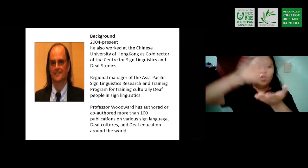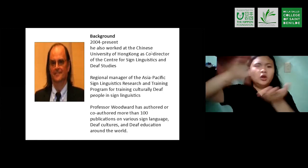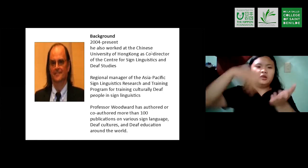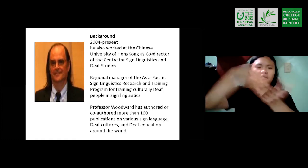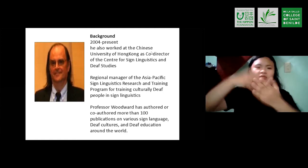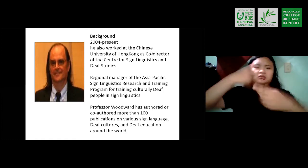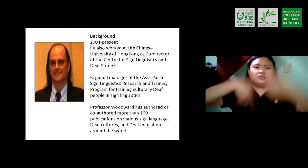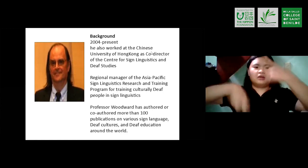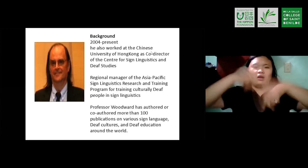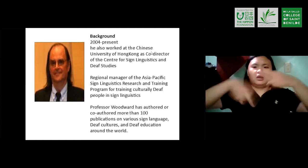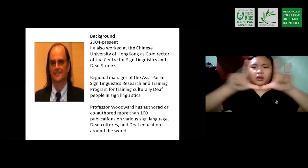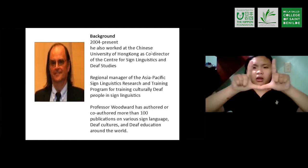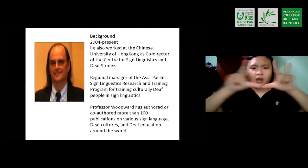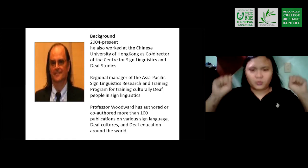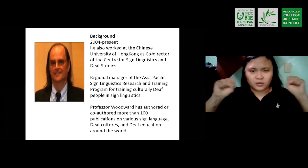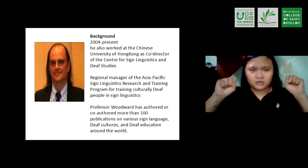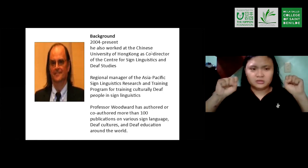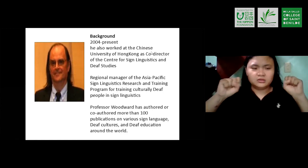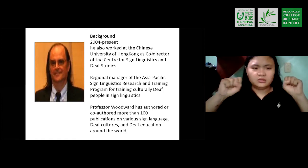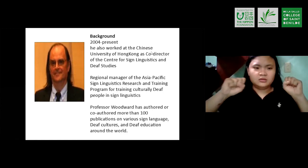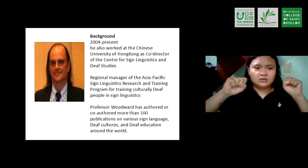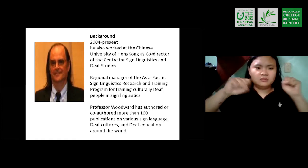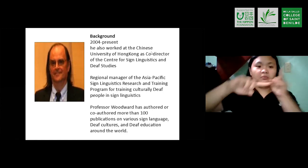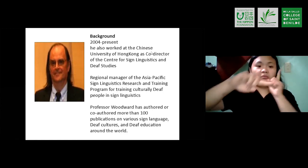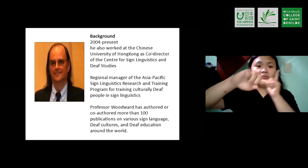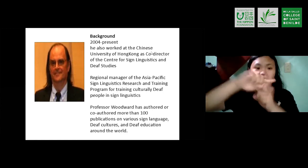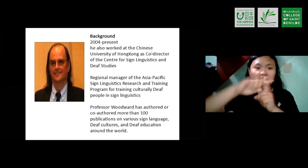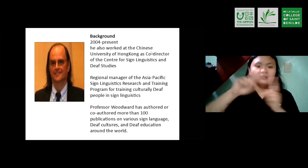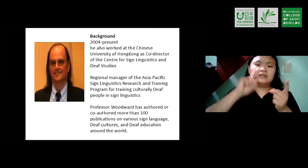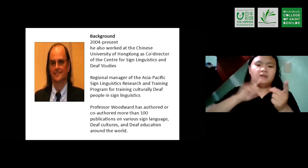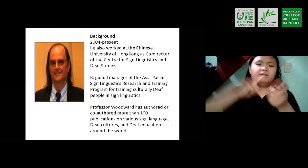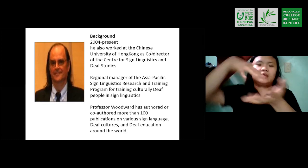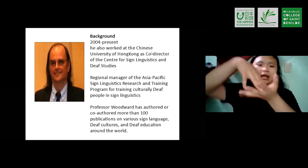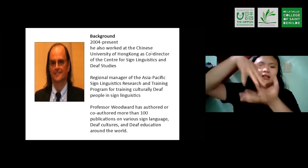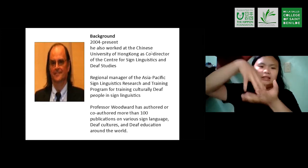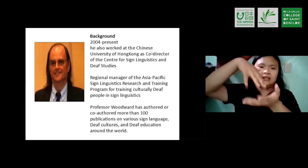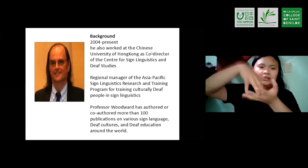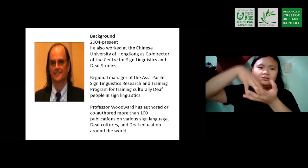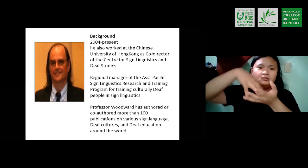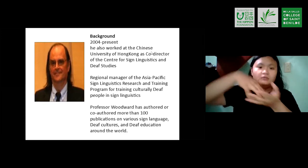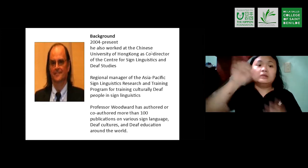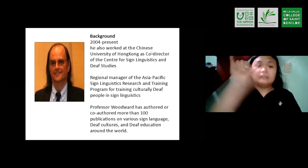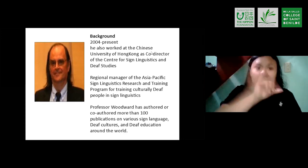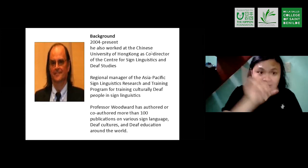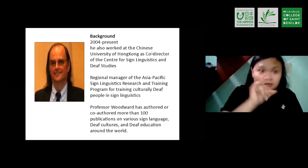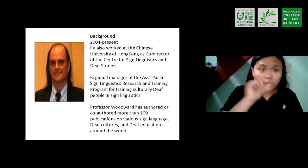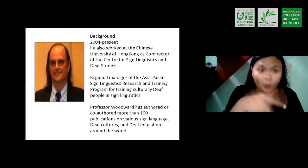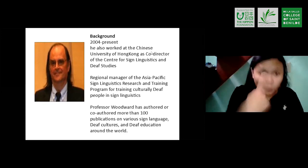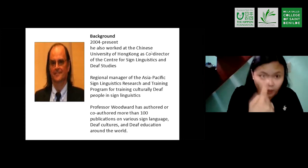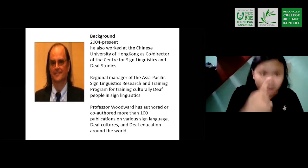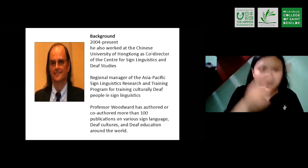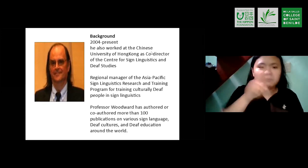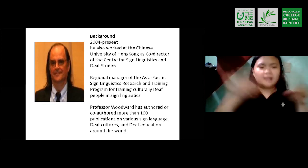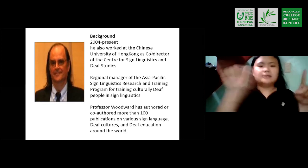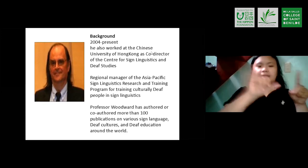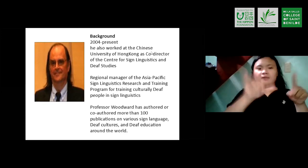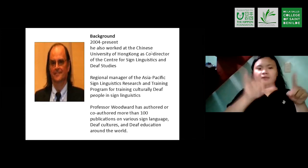a co-director for the Center of Sign Linguistics and Deaf Studies.